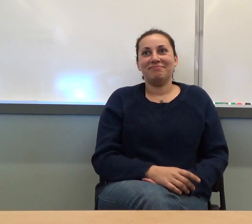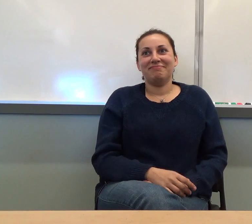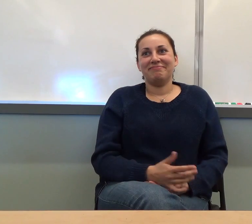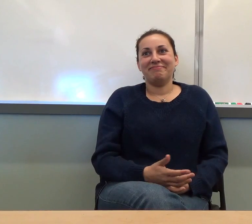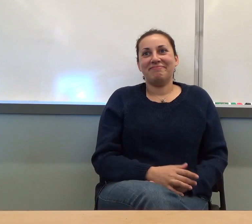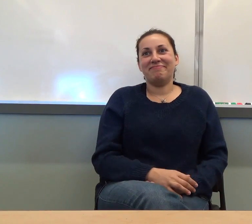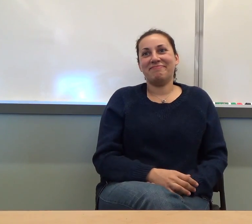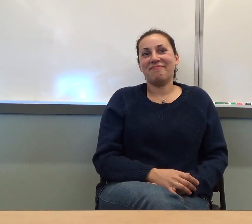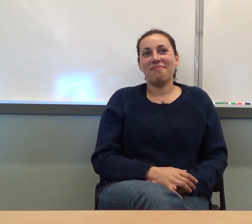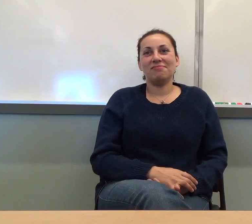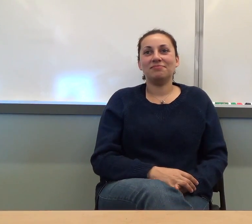Okay, chapter 5.